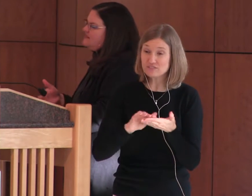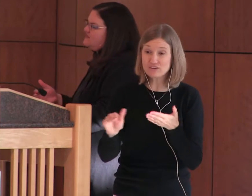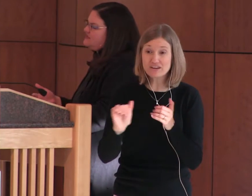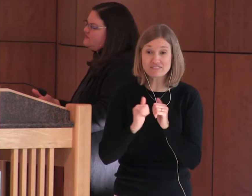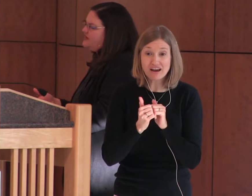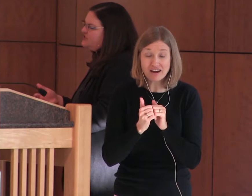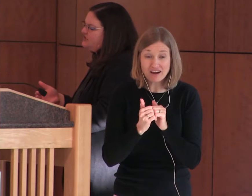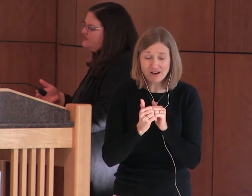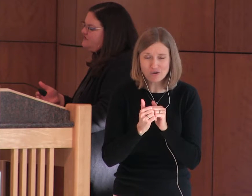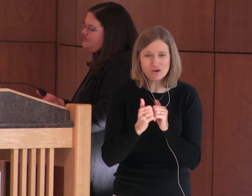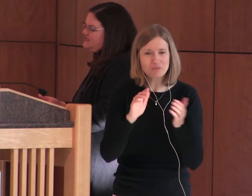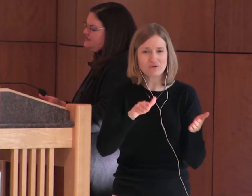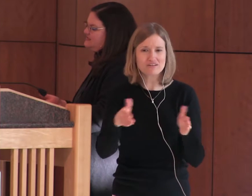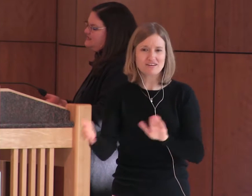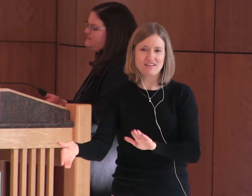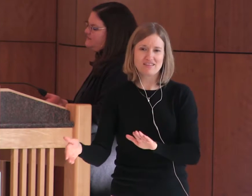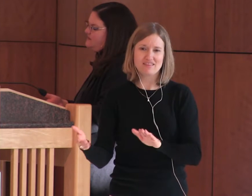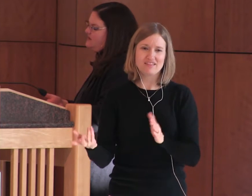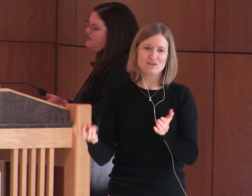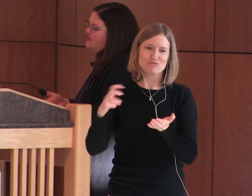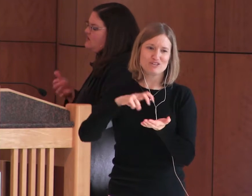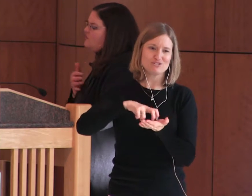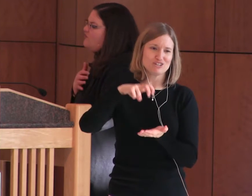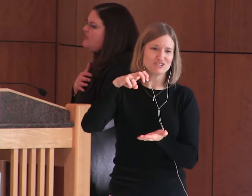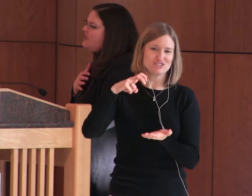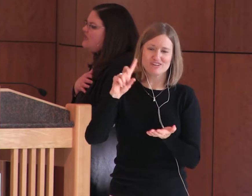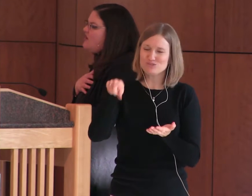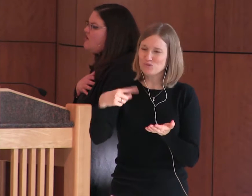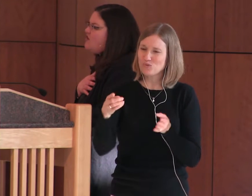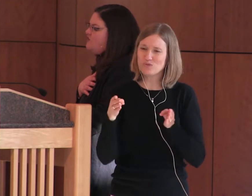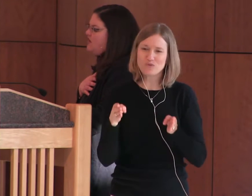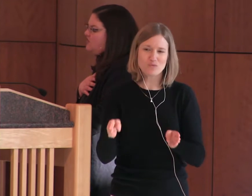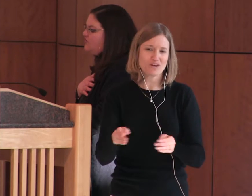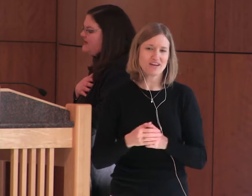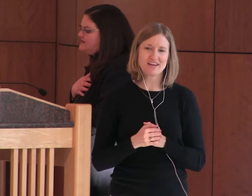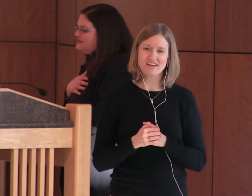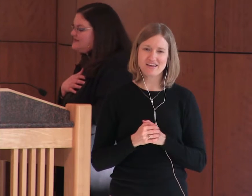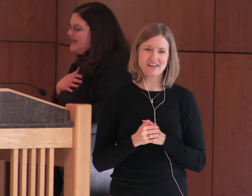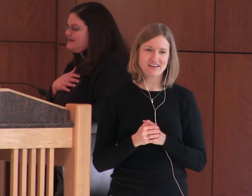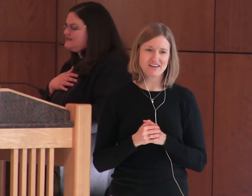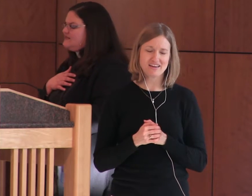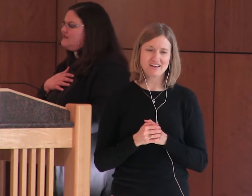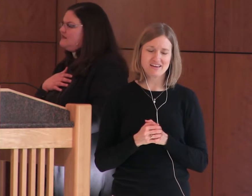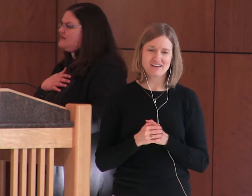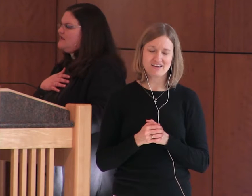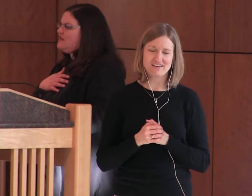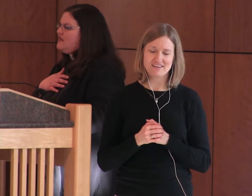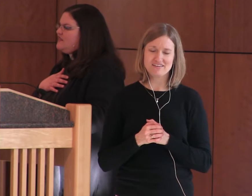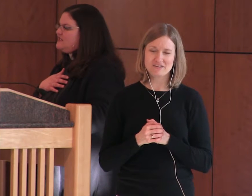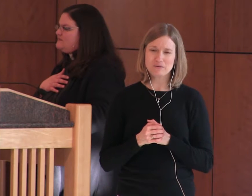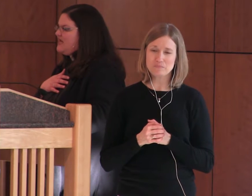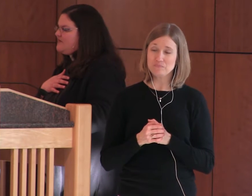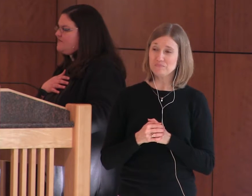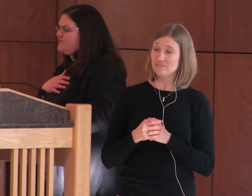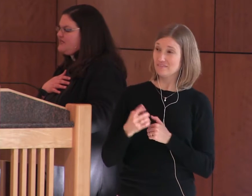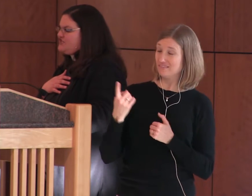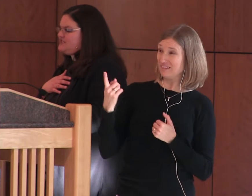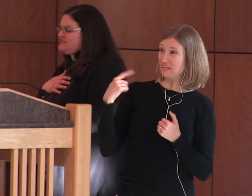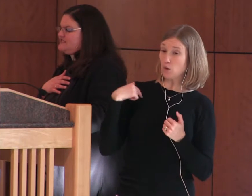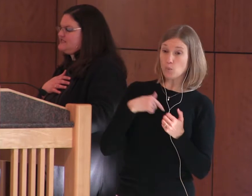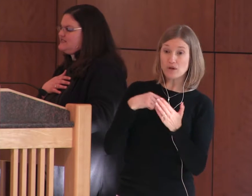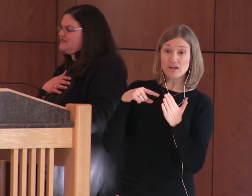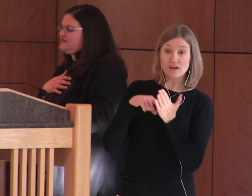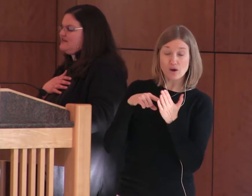the death and resurrection of Jesus. We owe a great debt that is paid for